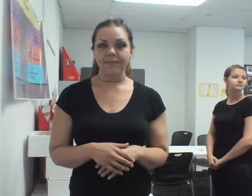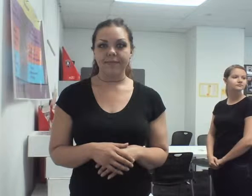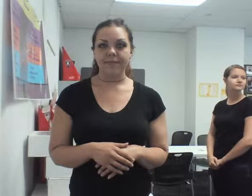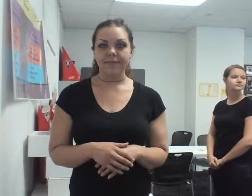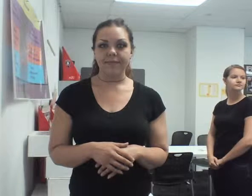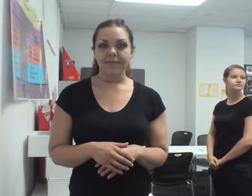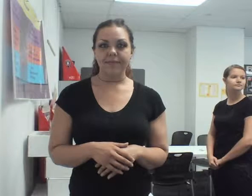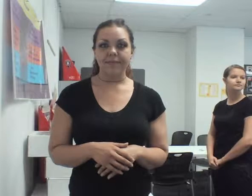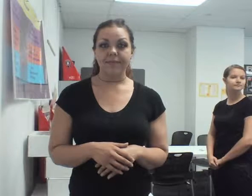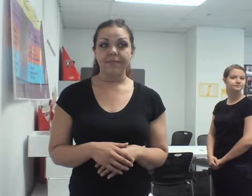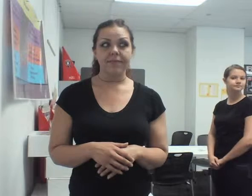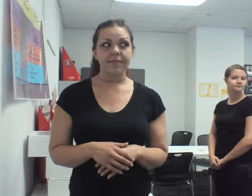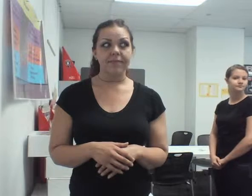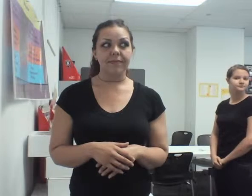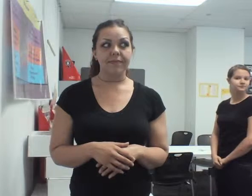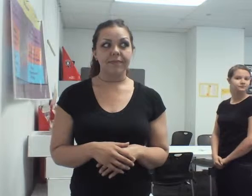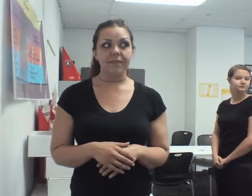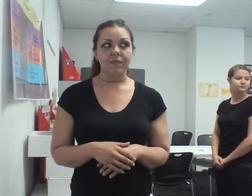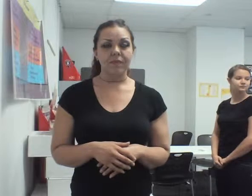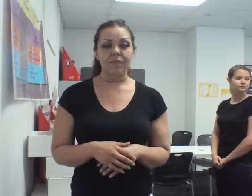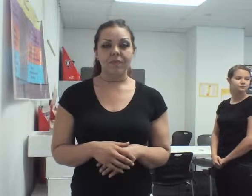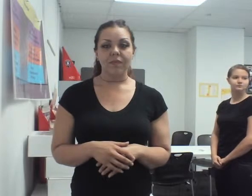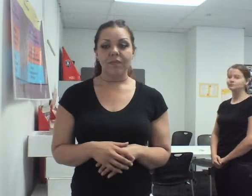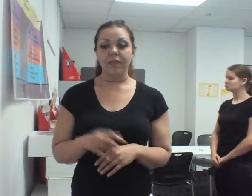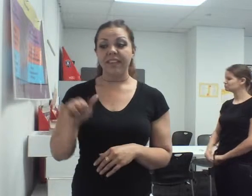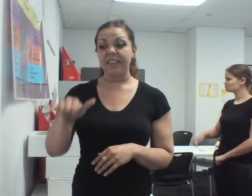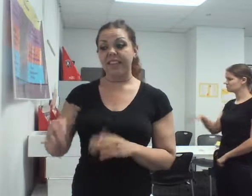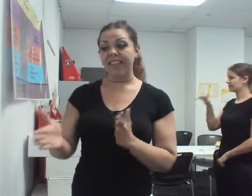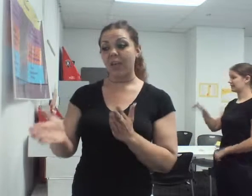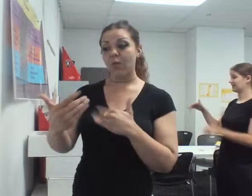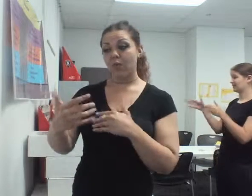okay, that room is cold.